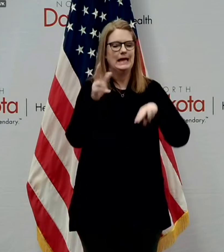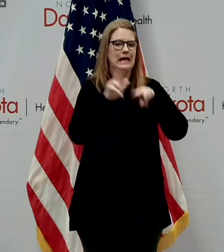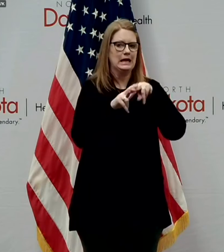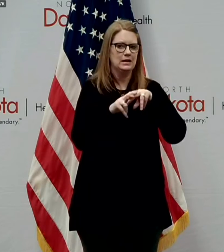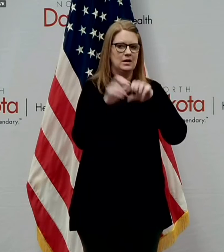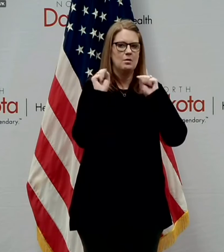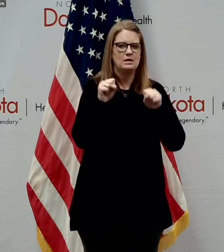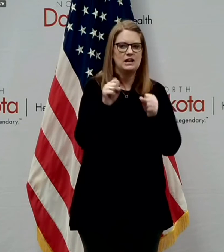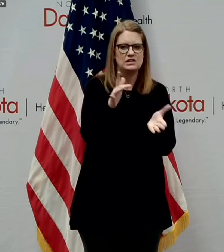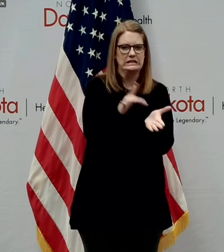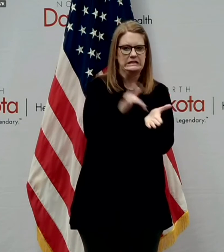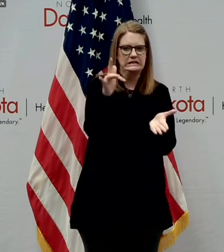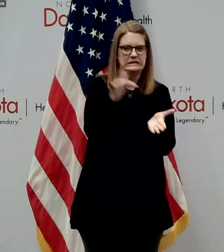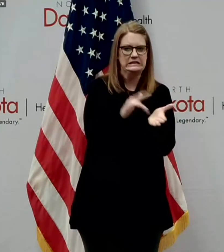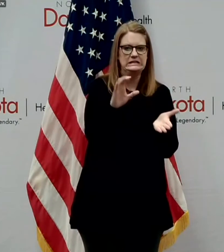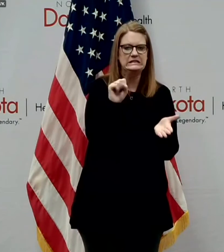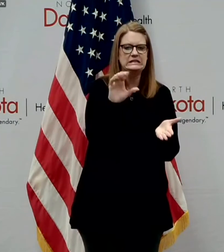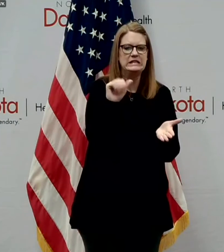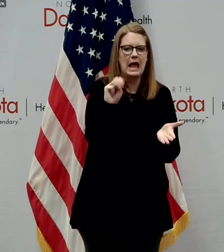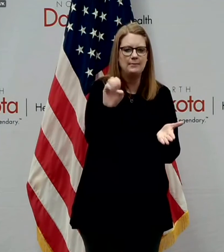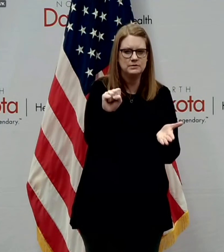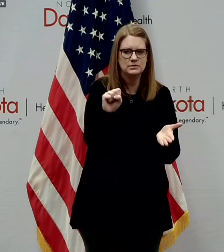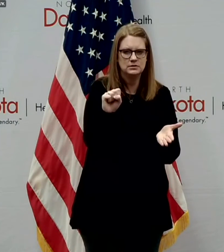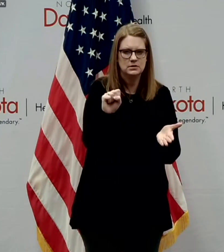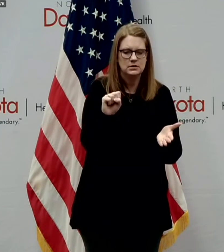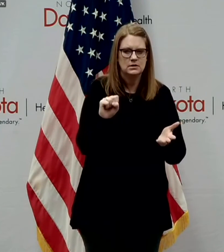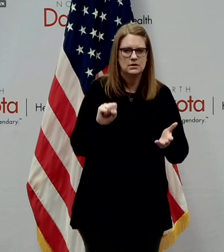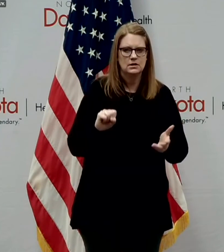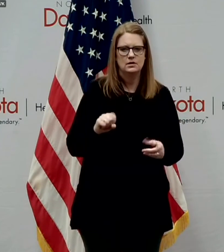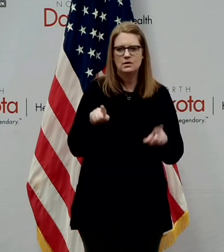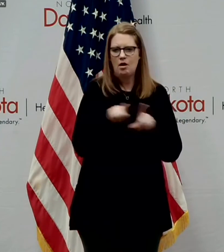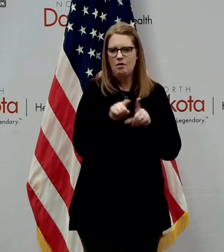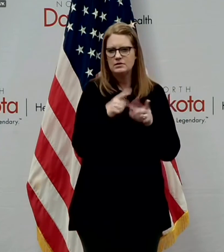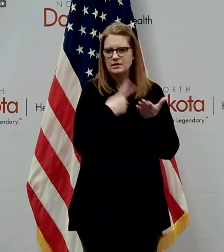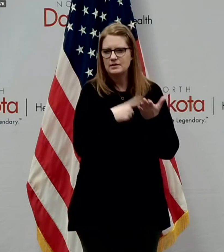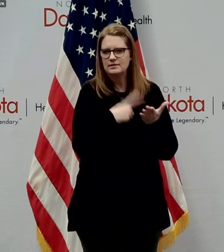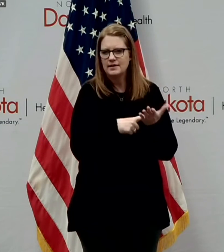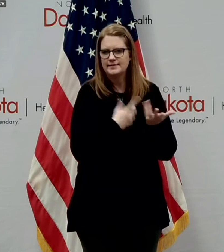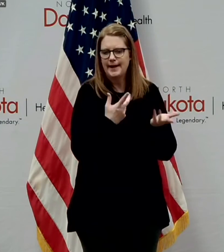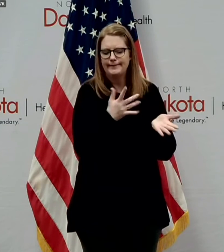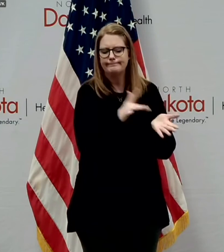potential scams. So they'll talk about concerns about fraudulent activity around the